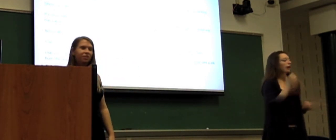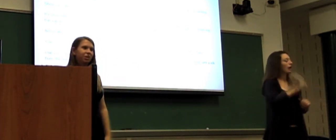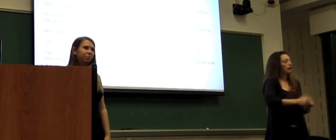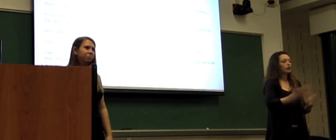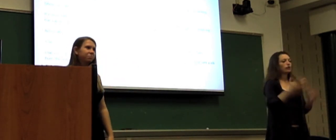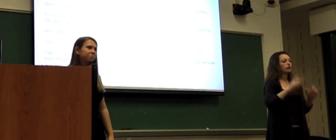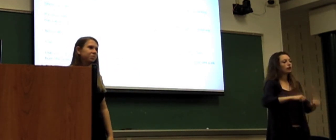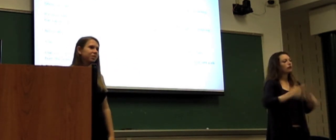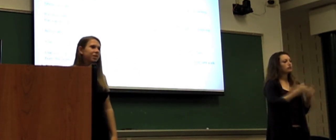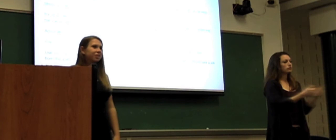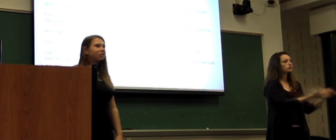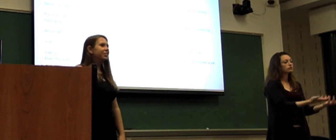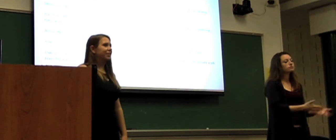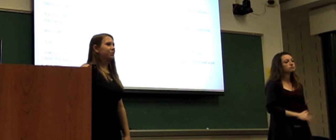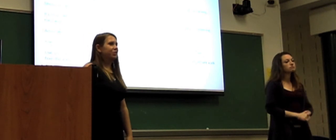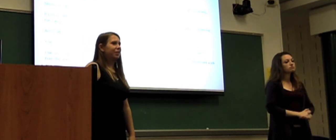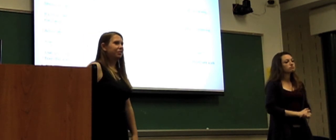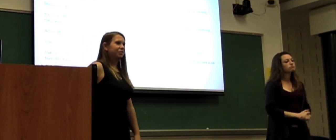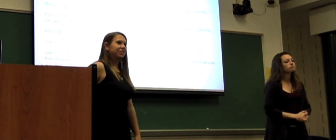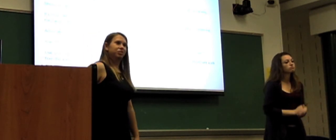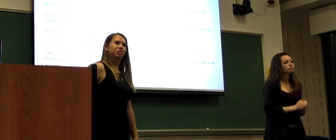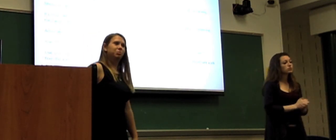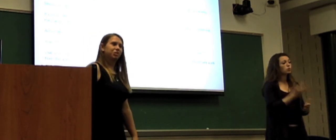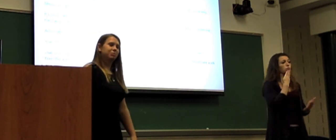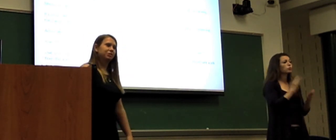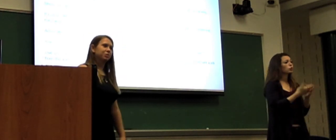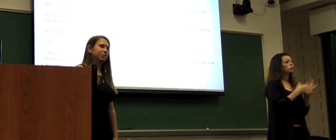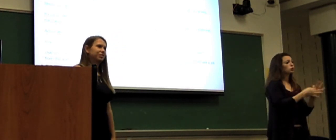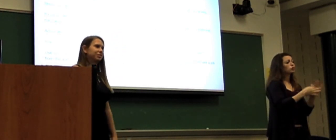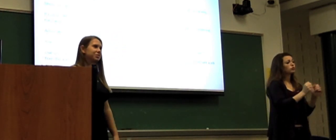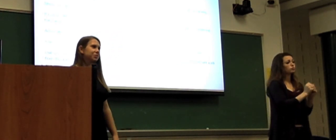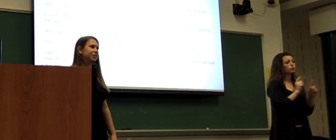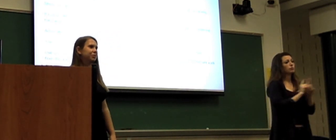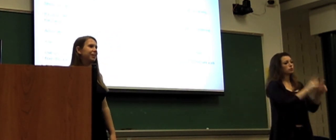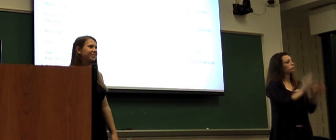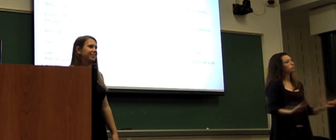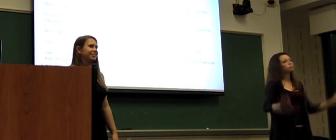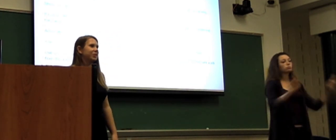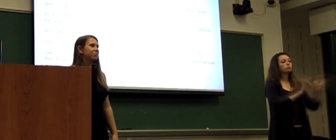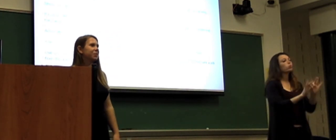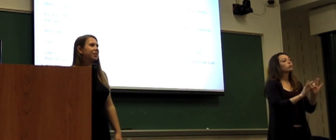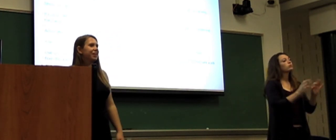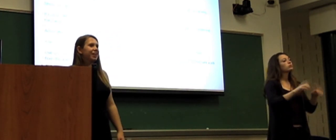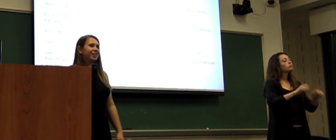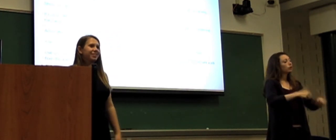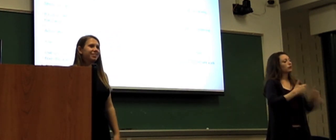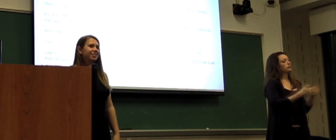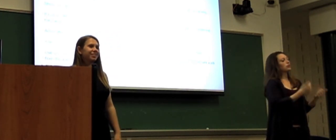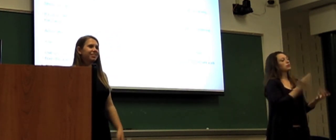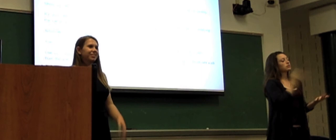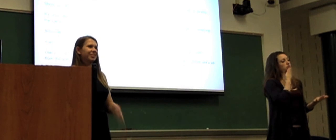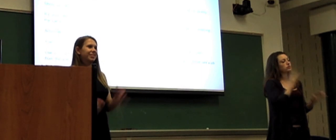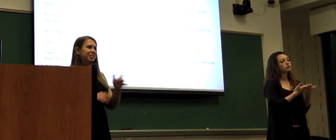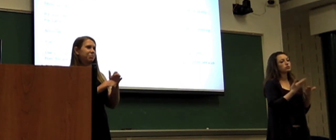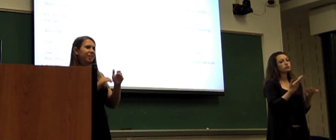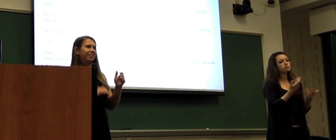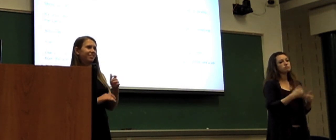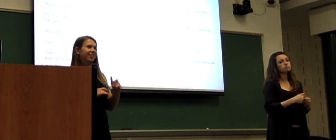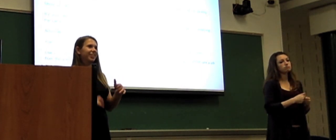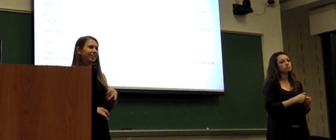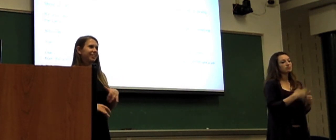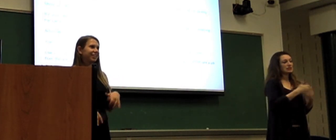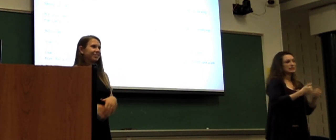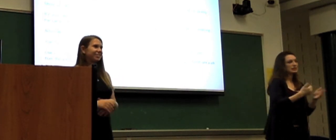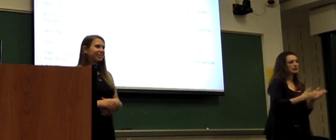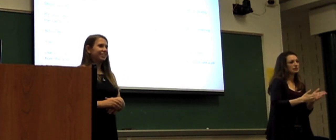good thing when you have a good relationship with your mentor, so that you can text them and then text them again